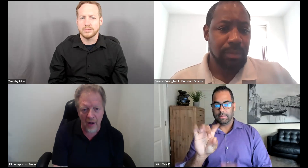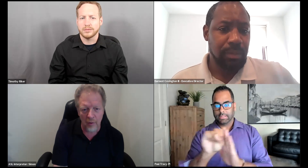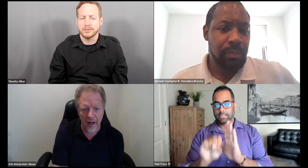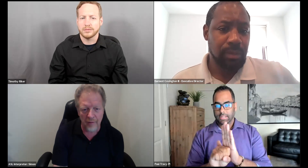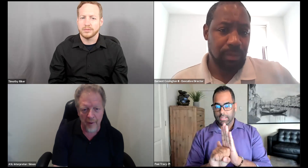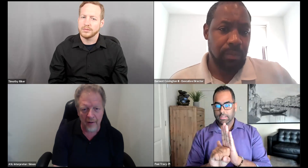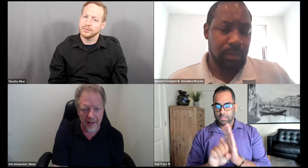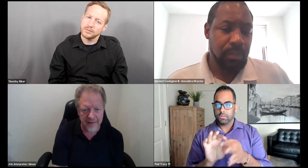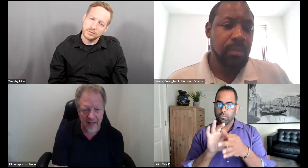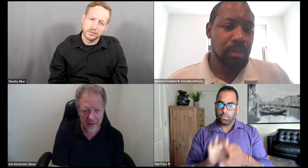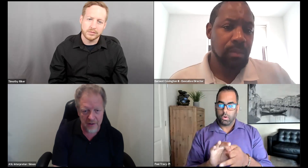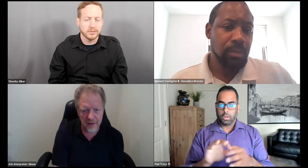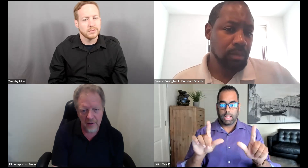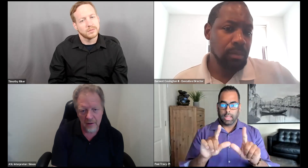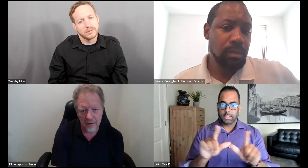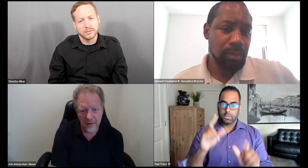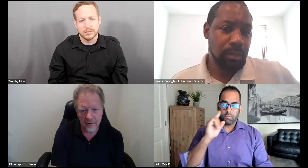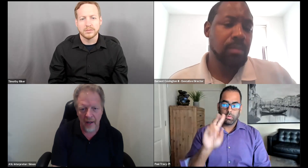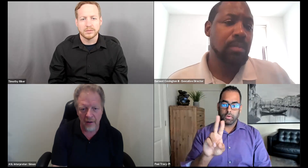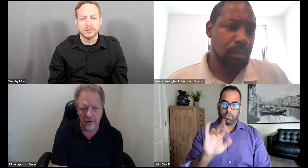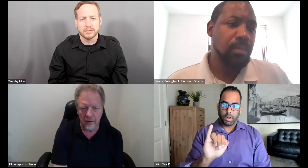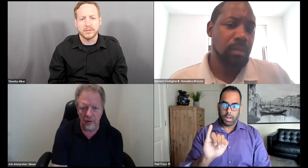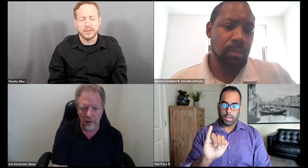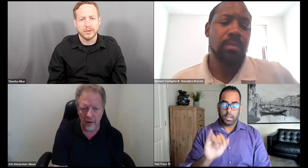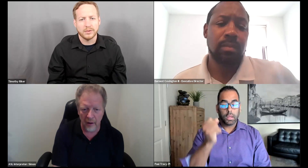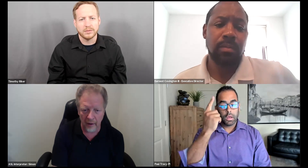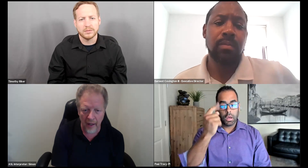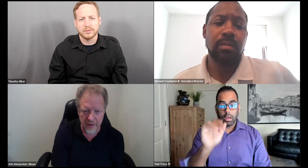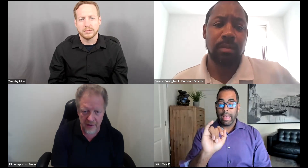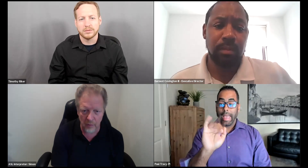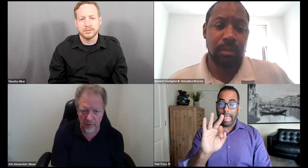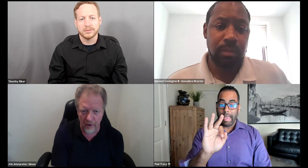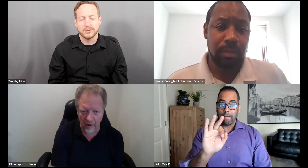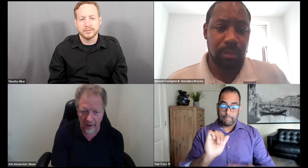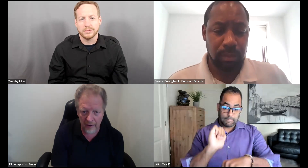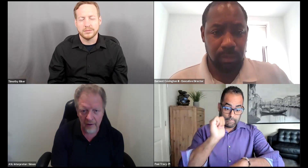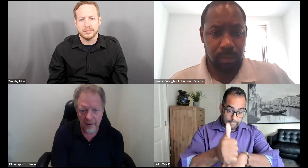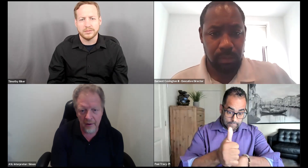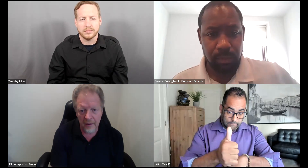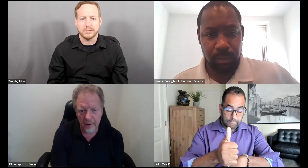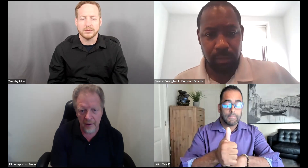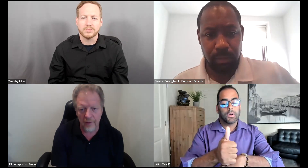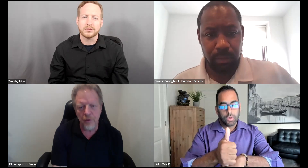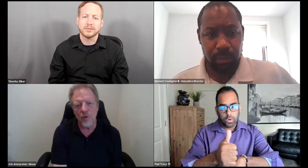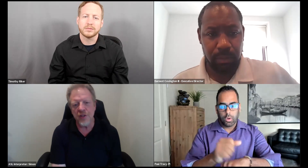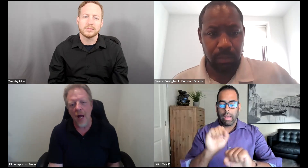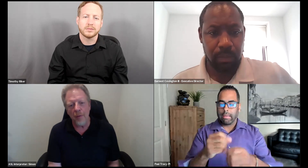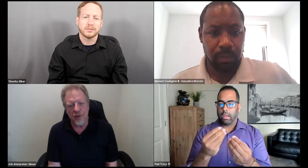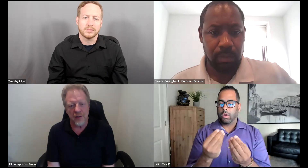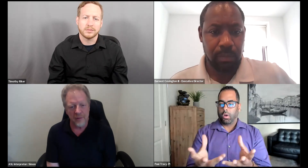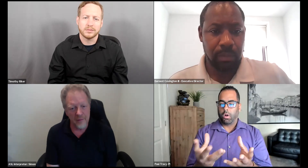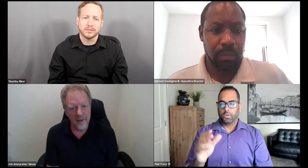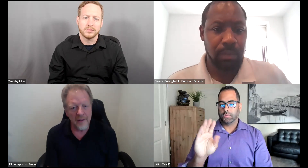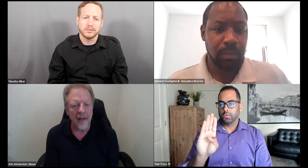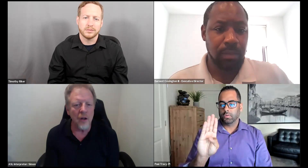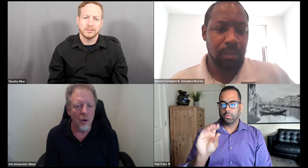right now we have about 8 states that are, unlicensing with VRI. If you